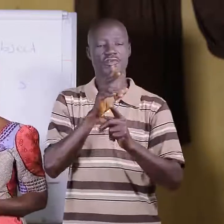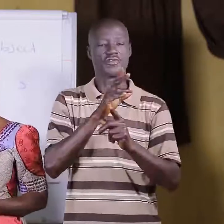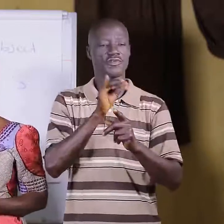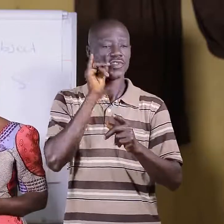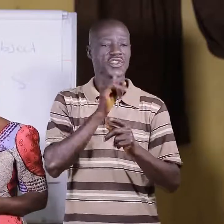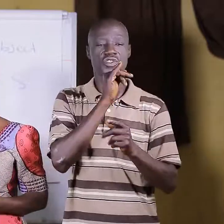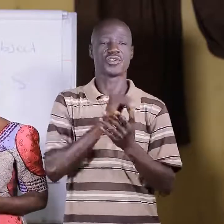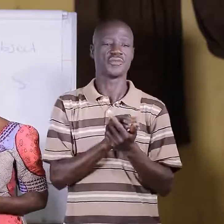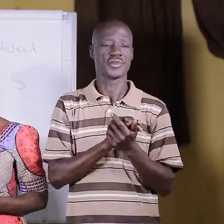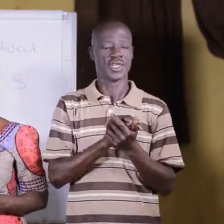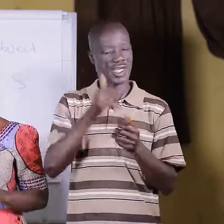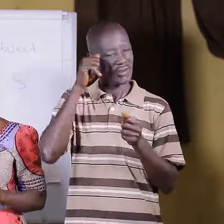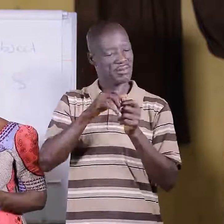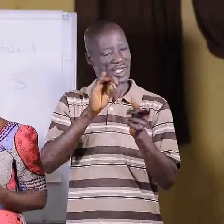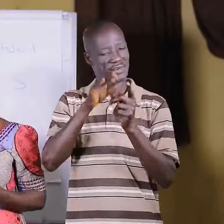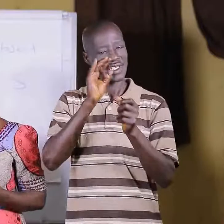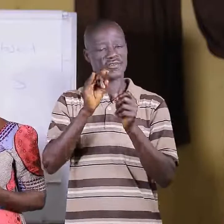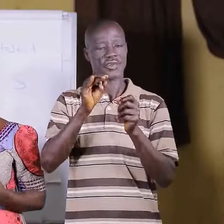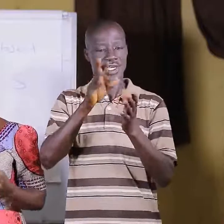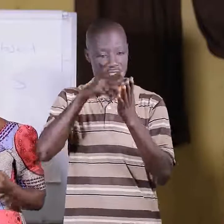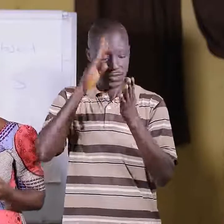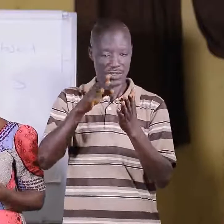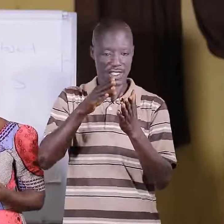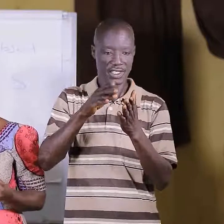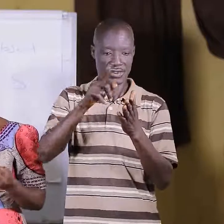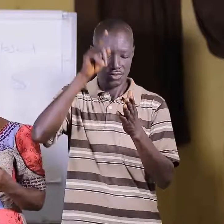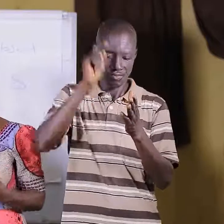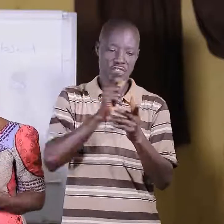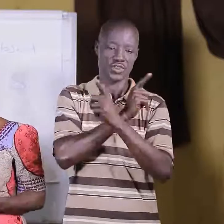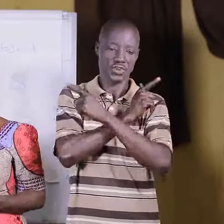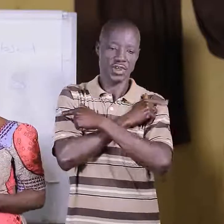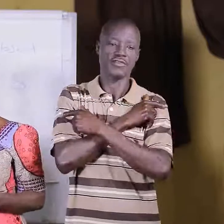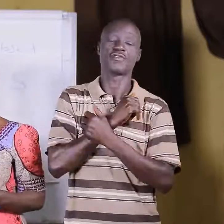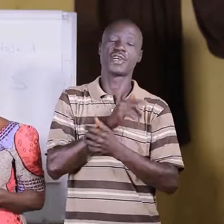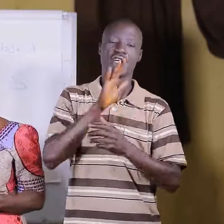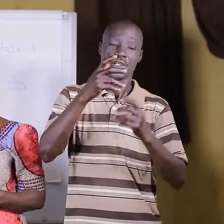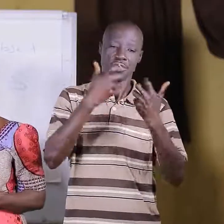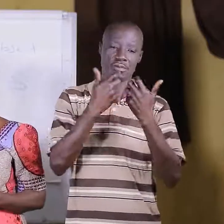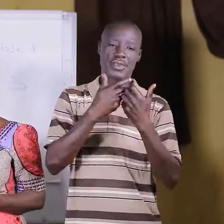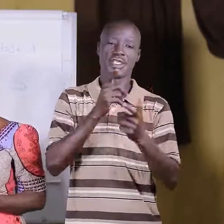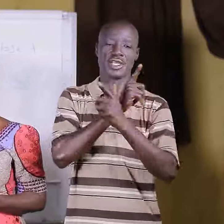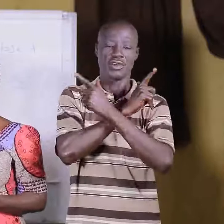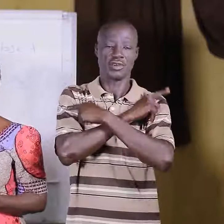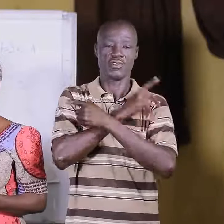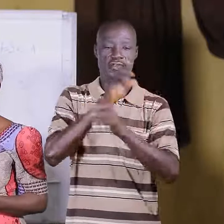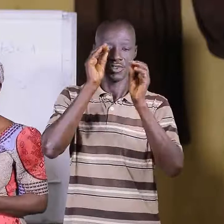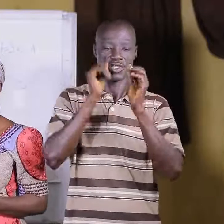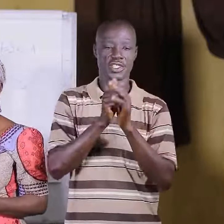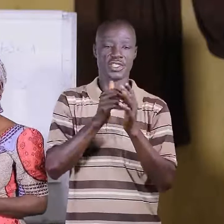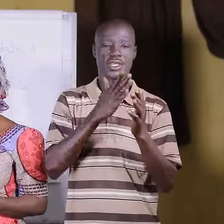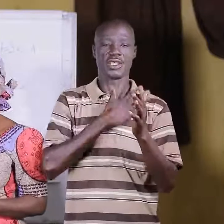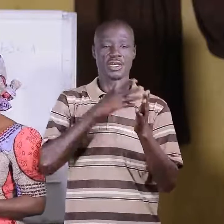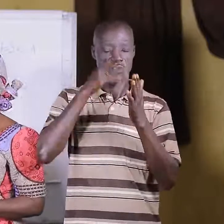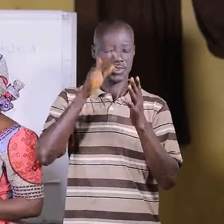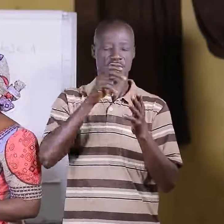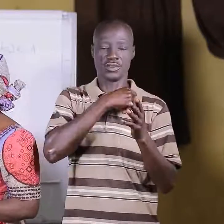if you are a class rep, my student, you can be able to take care of your mates in times of need. So, my students,